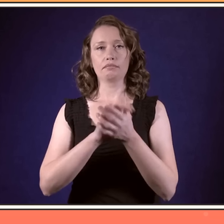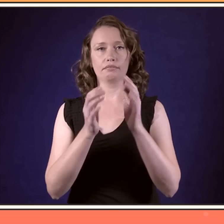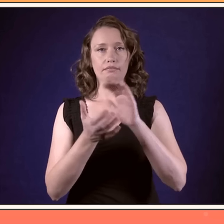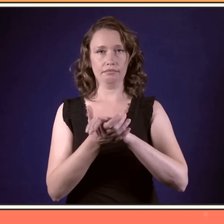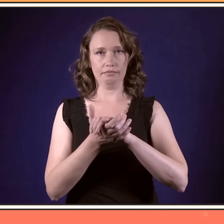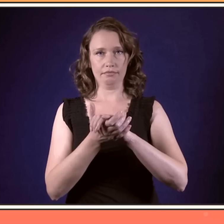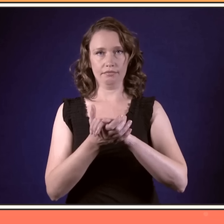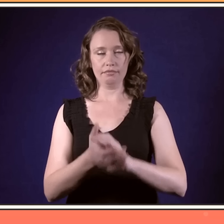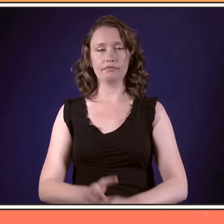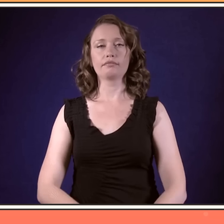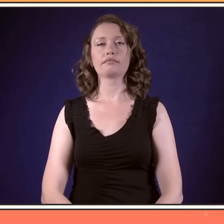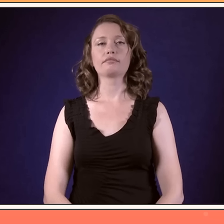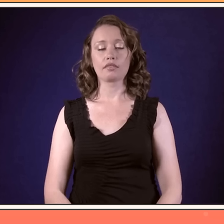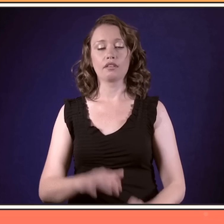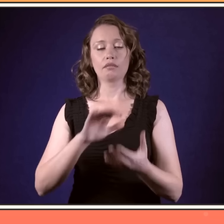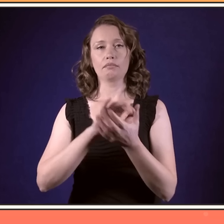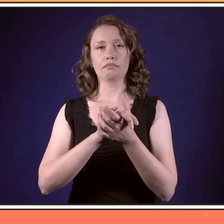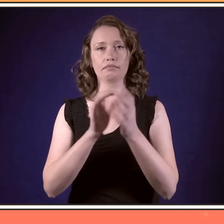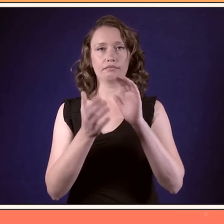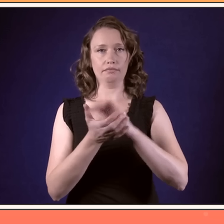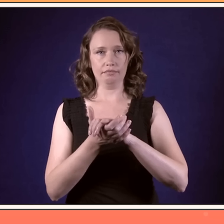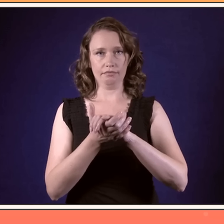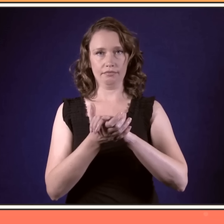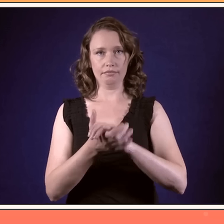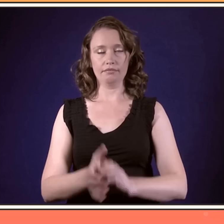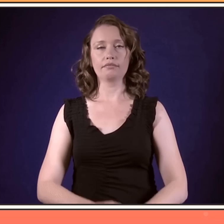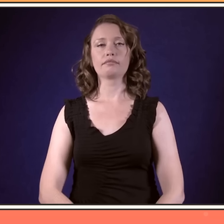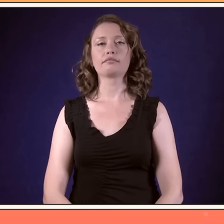The classic patty flipped on every grill.